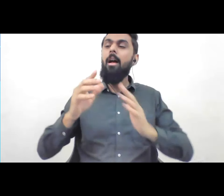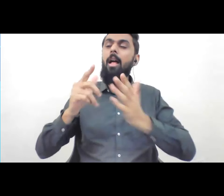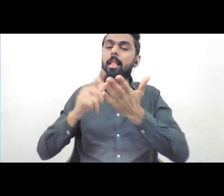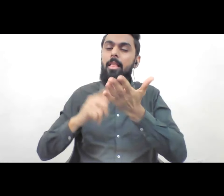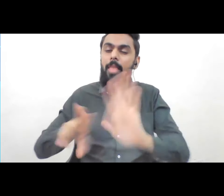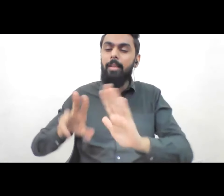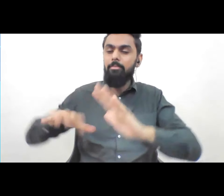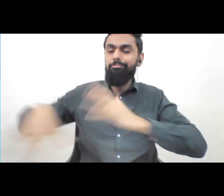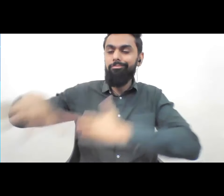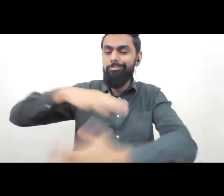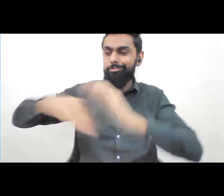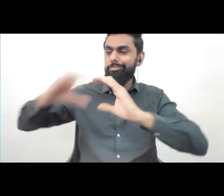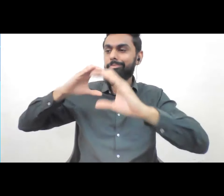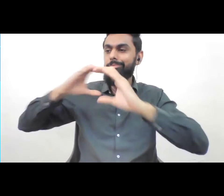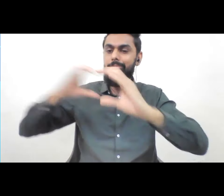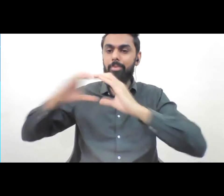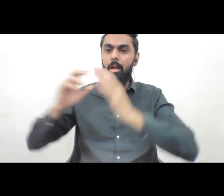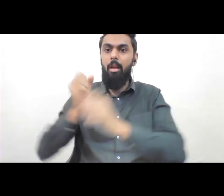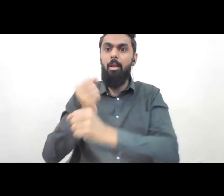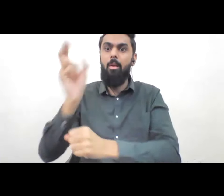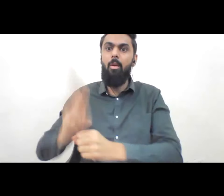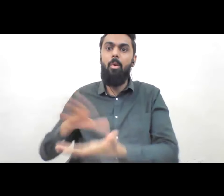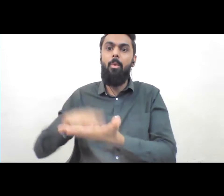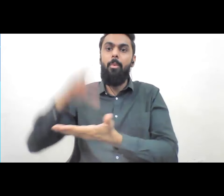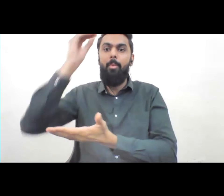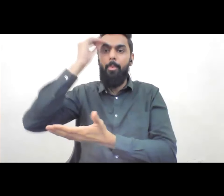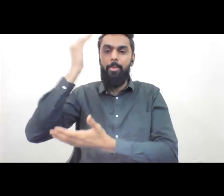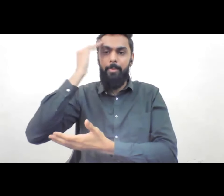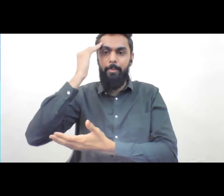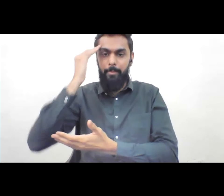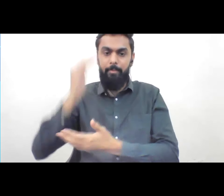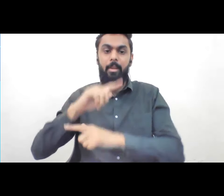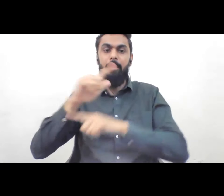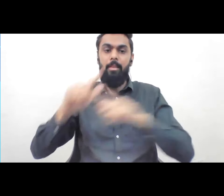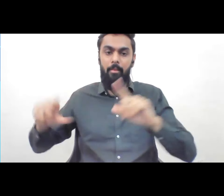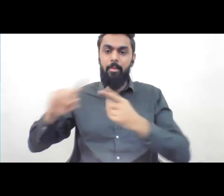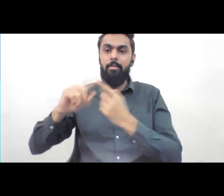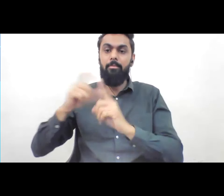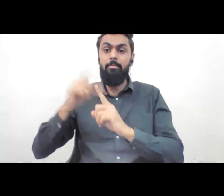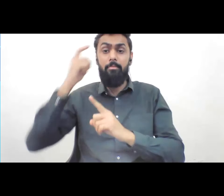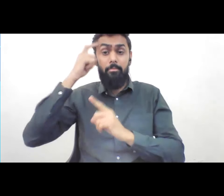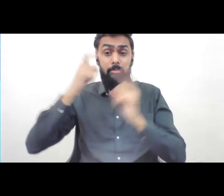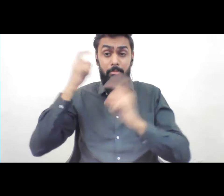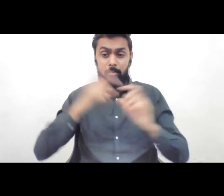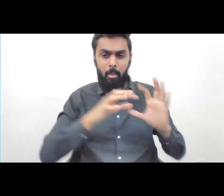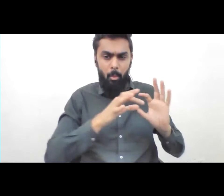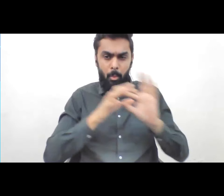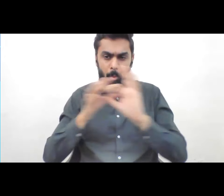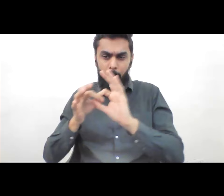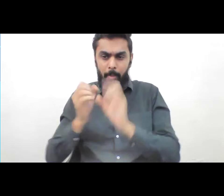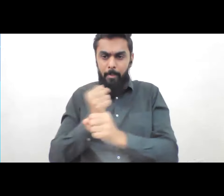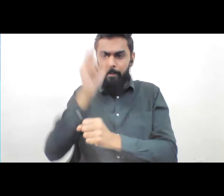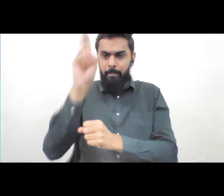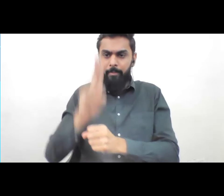at a communicative approach in language education. So think of how they're integrating the grammar